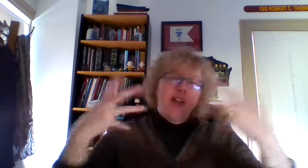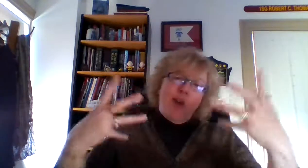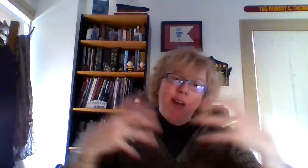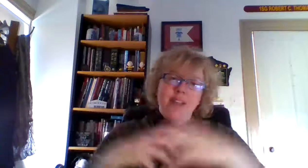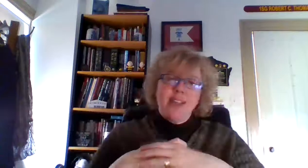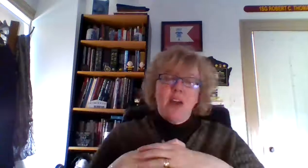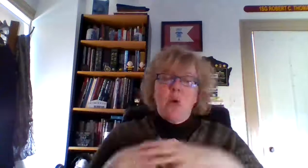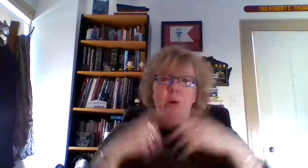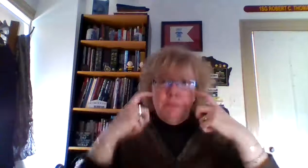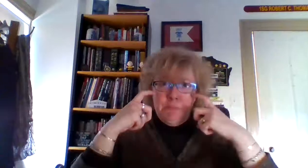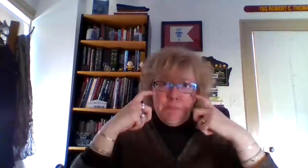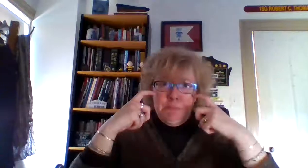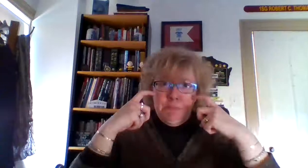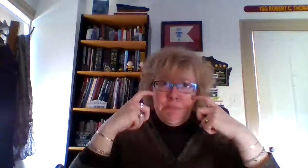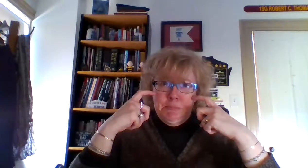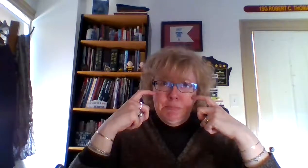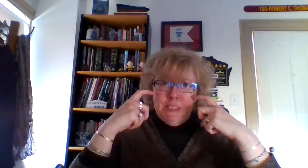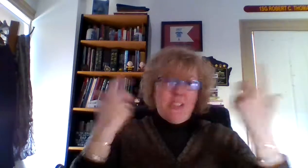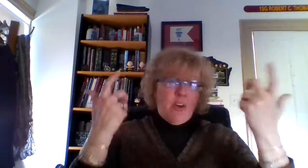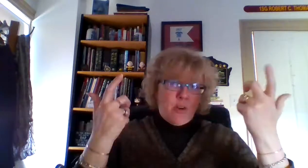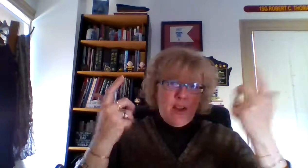crying like that. Or just starts crying.